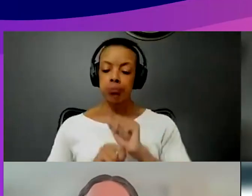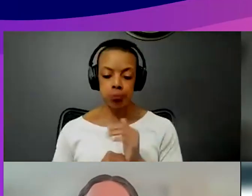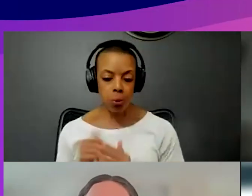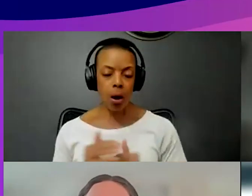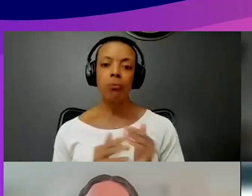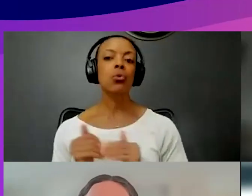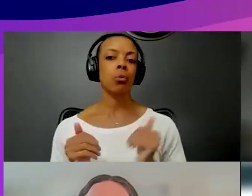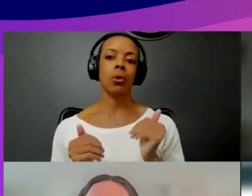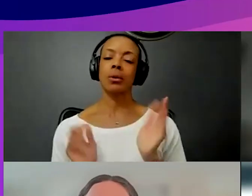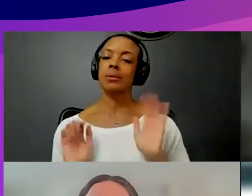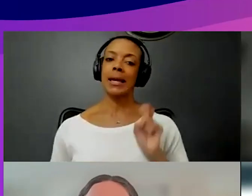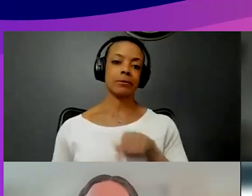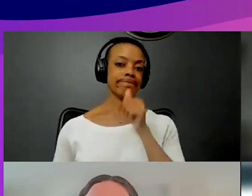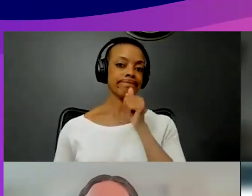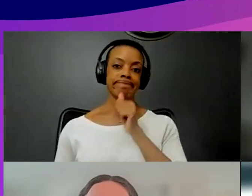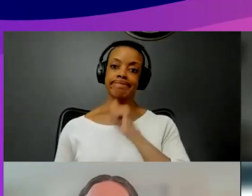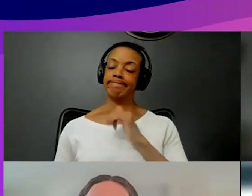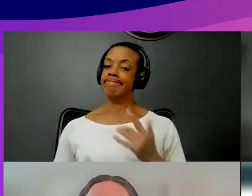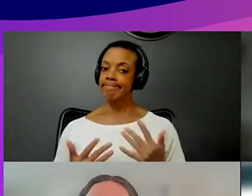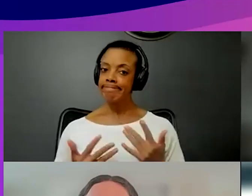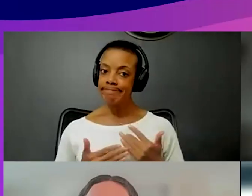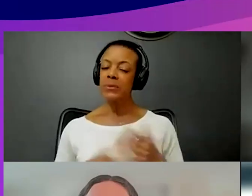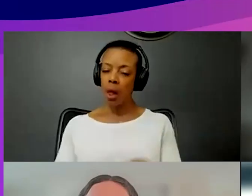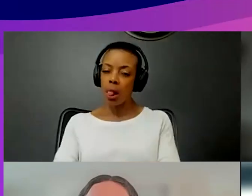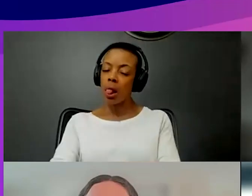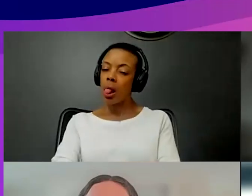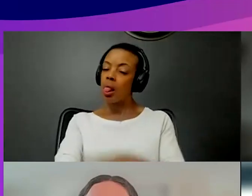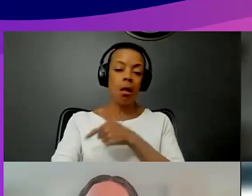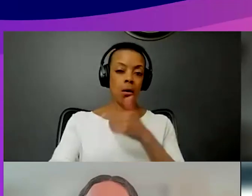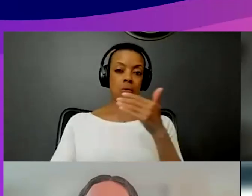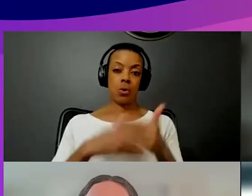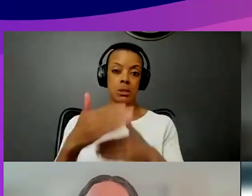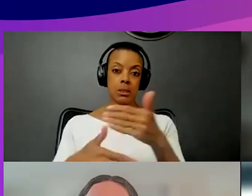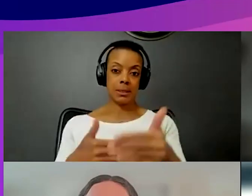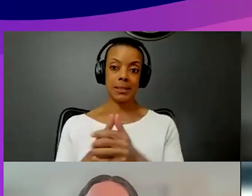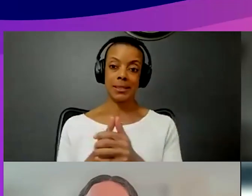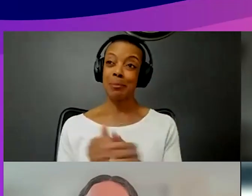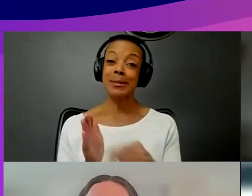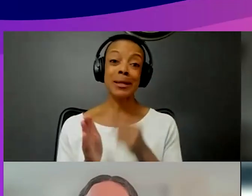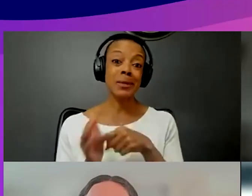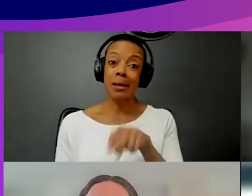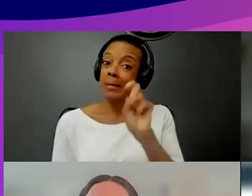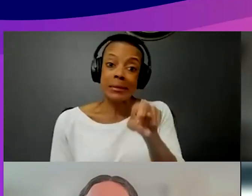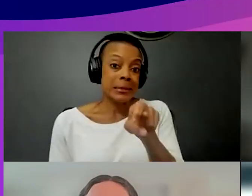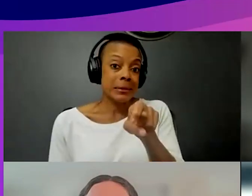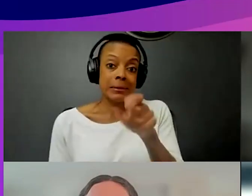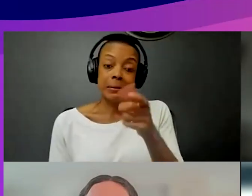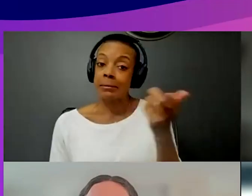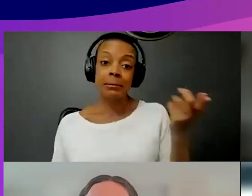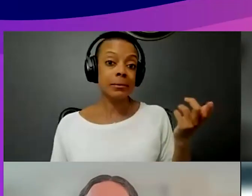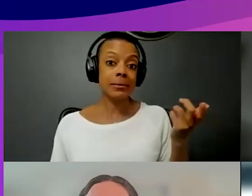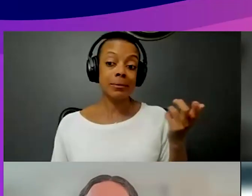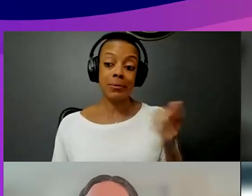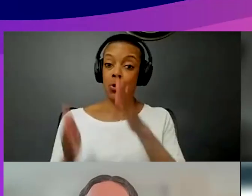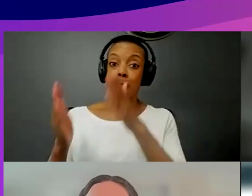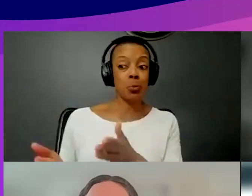patient. But it is necessary in some instances because the person cannot report.